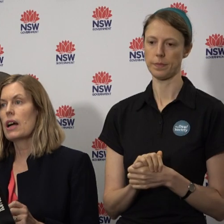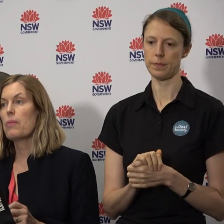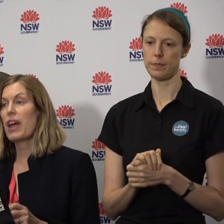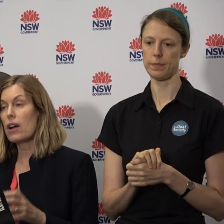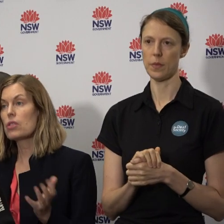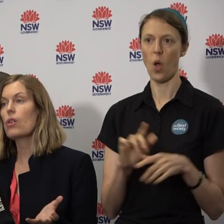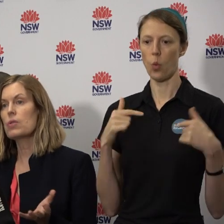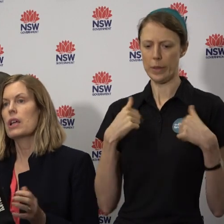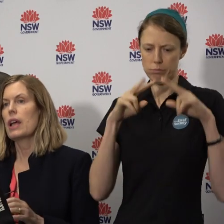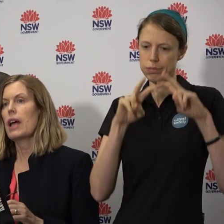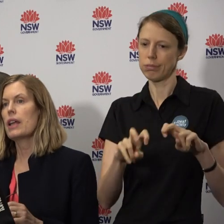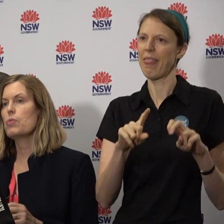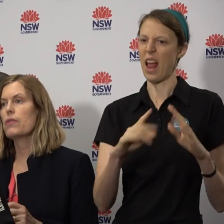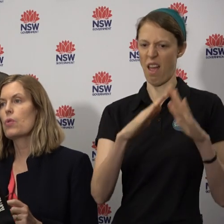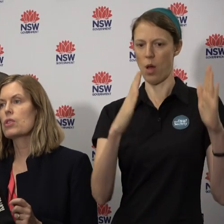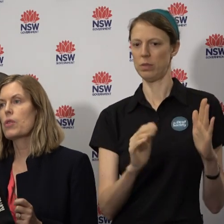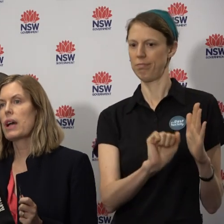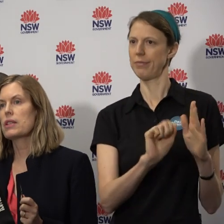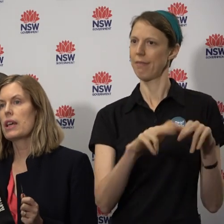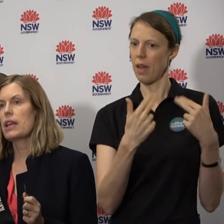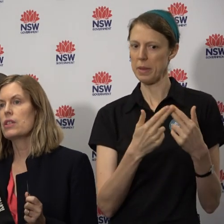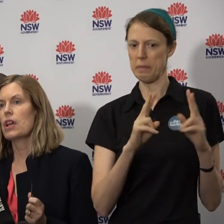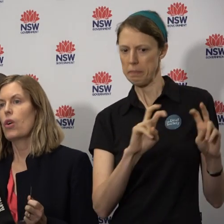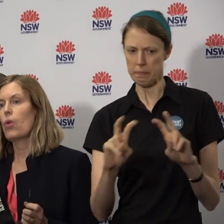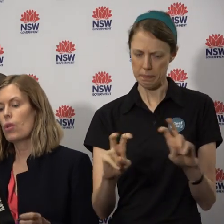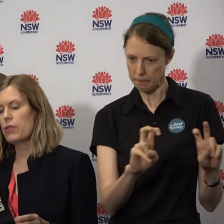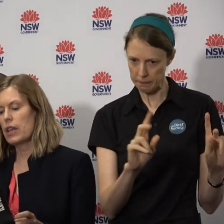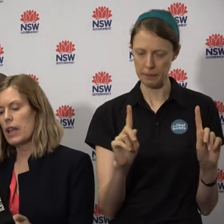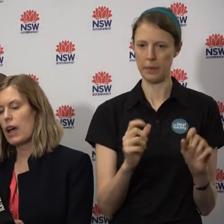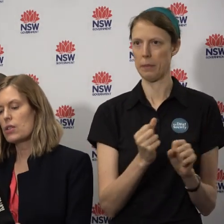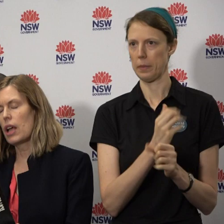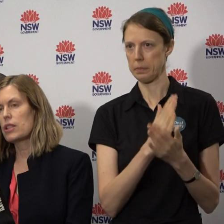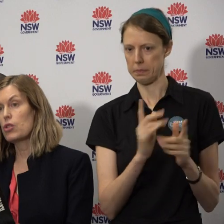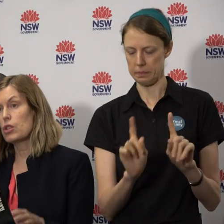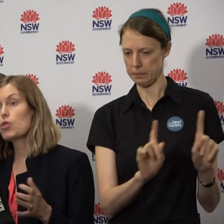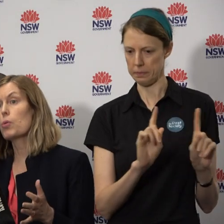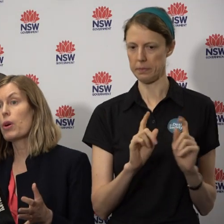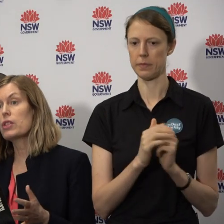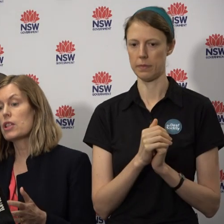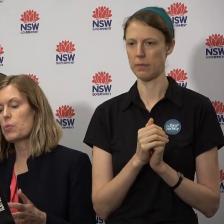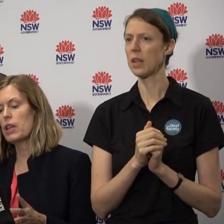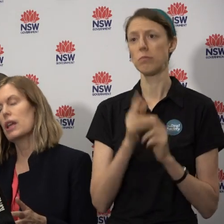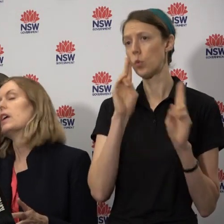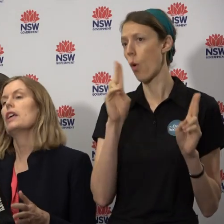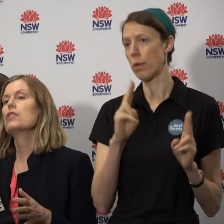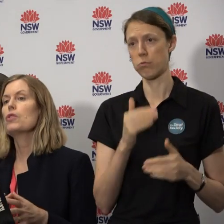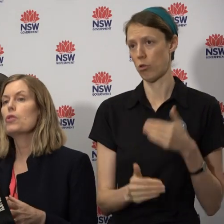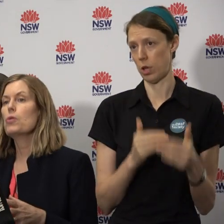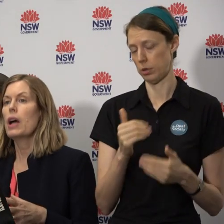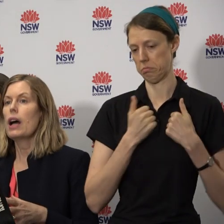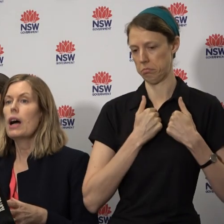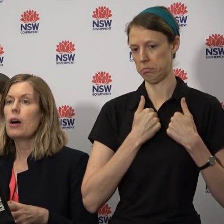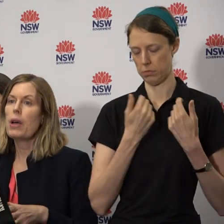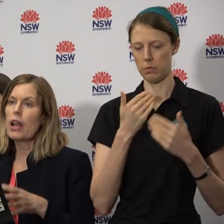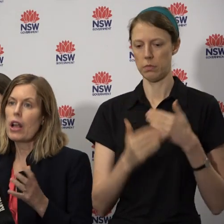investigating the household, and we've also ascertained all of the as its usual process. We